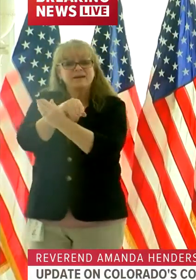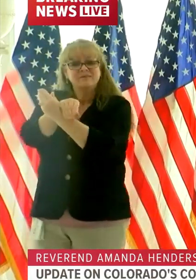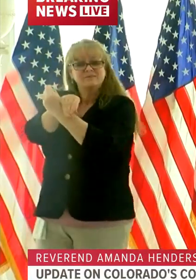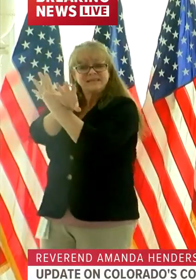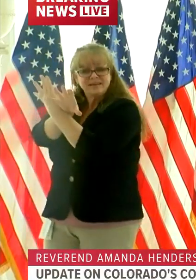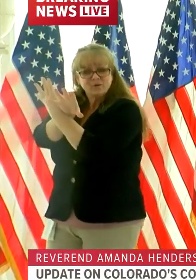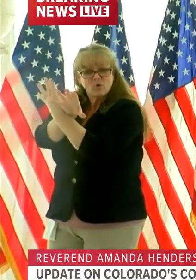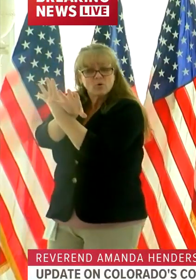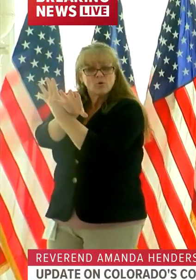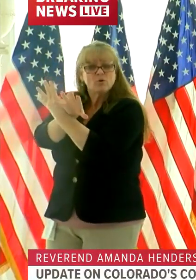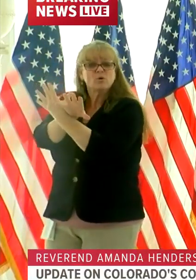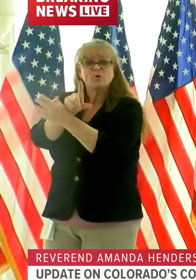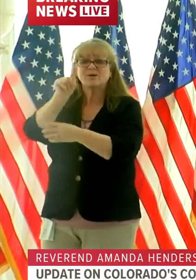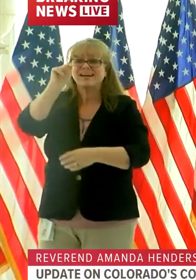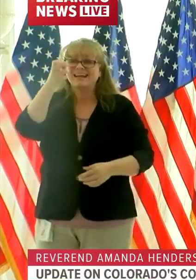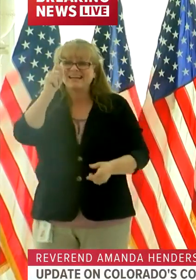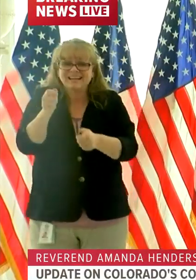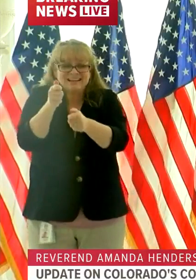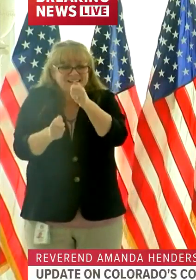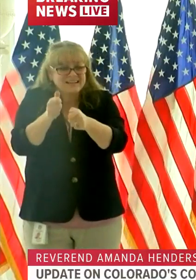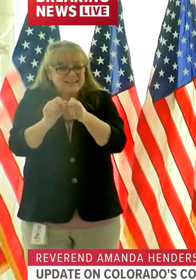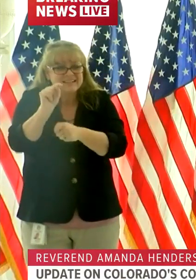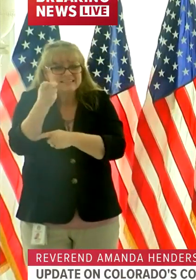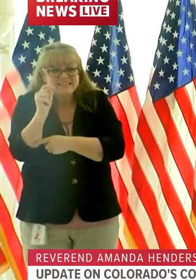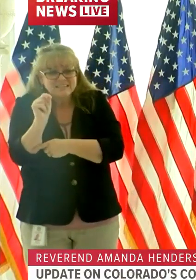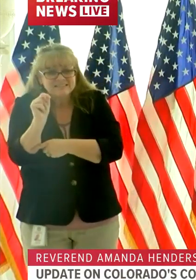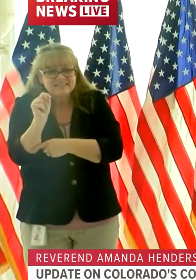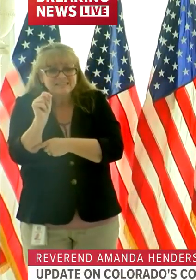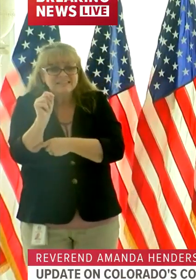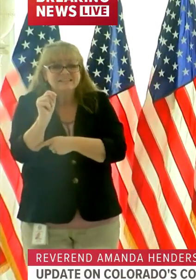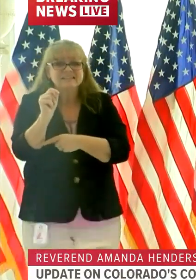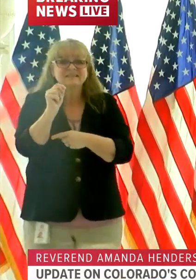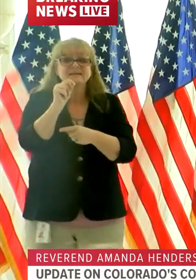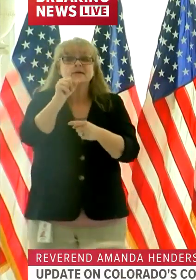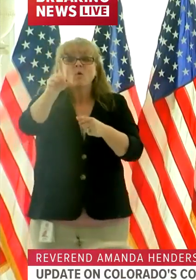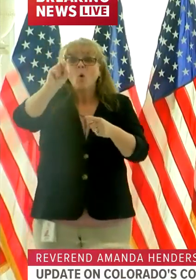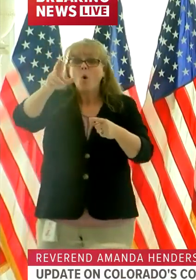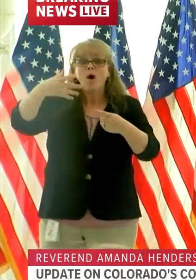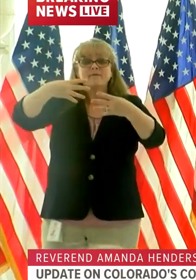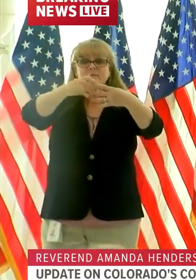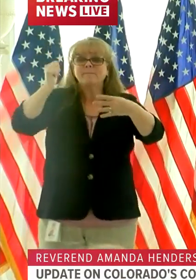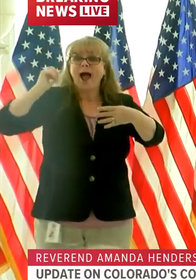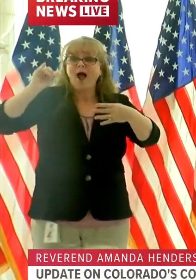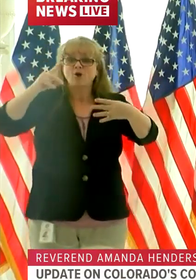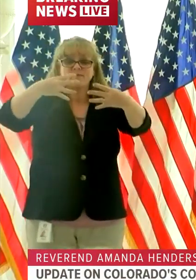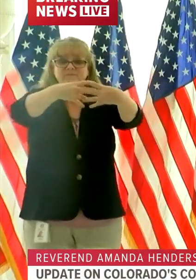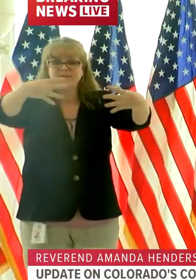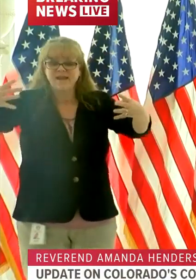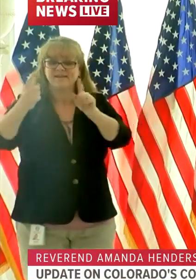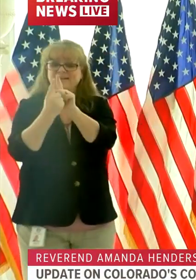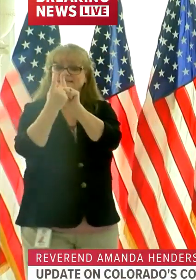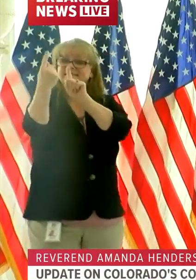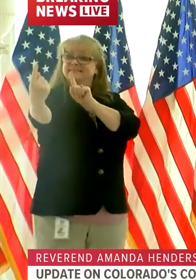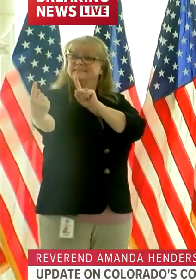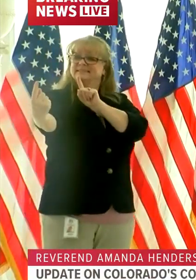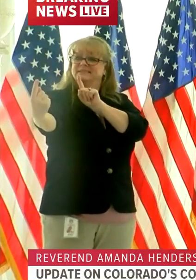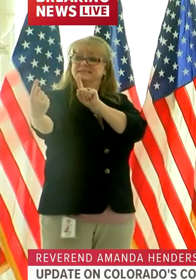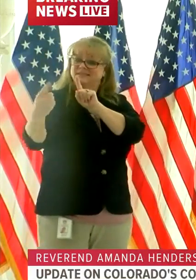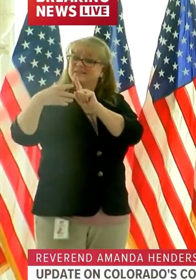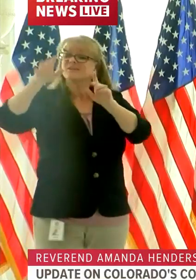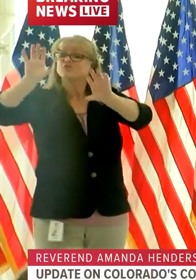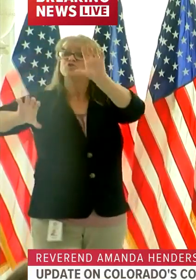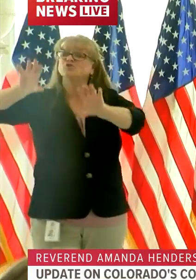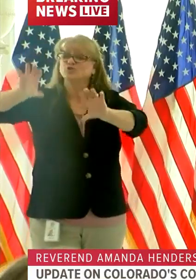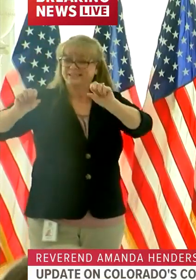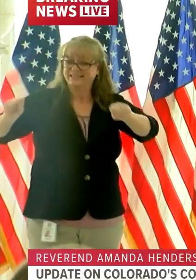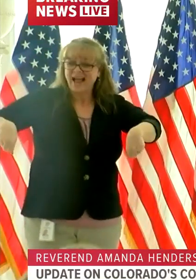our backyard fences 6 feet apart. I don't know about you, but I'm finding in this time that I